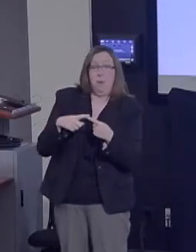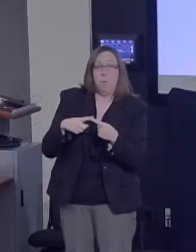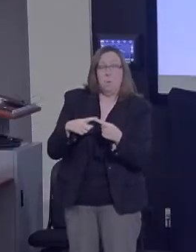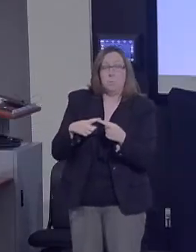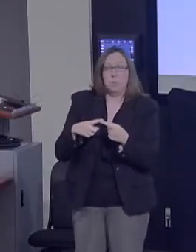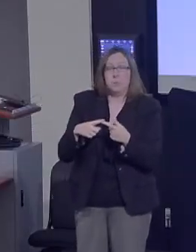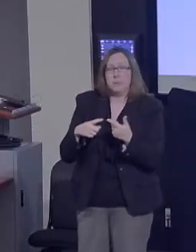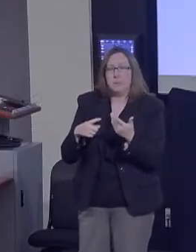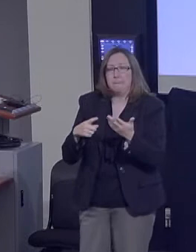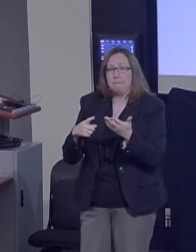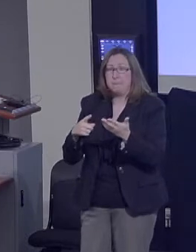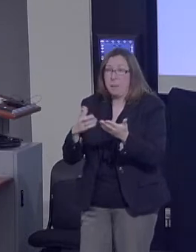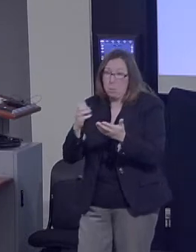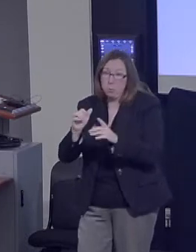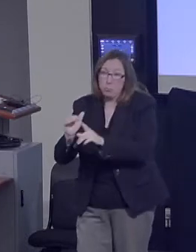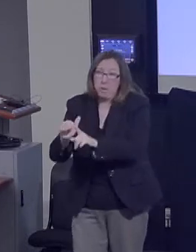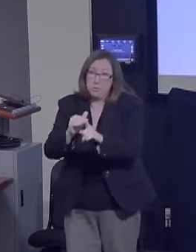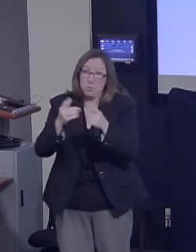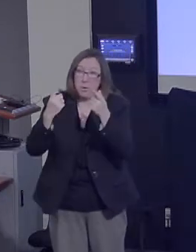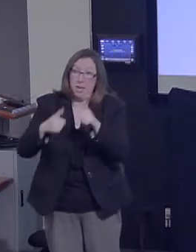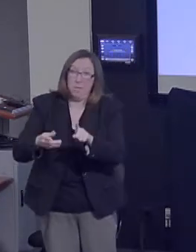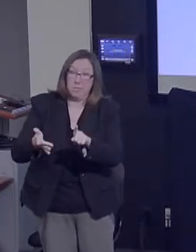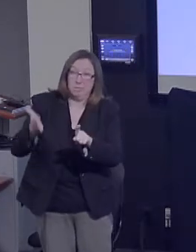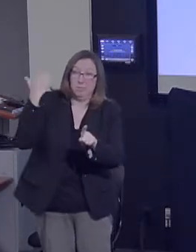remember you what happened in Germany in the 30s.